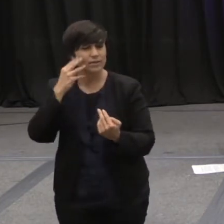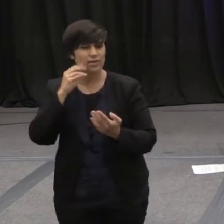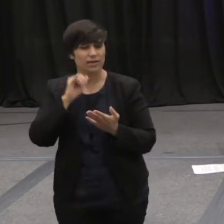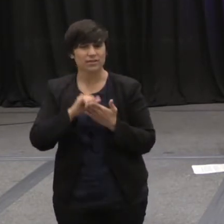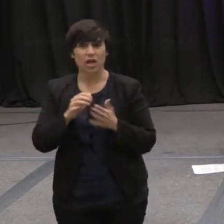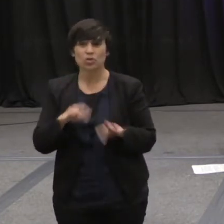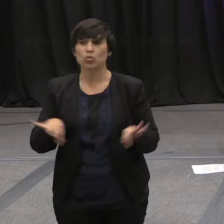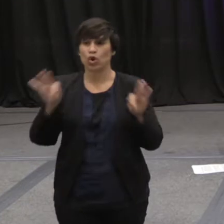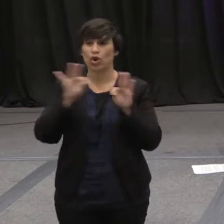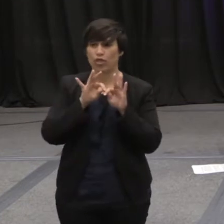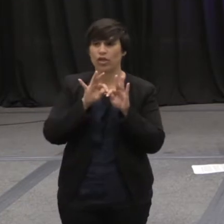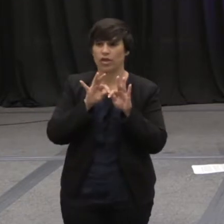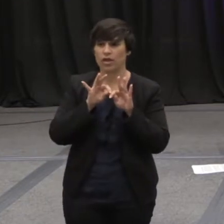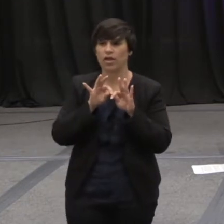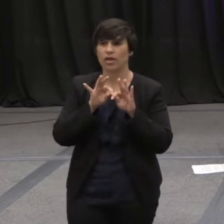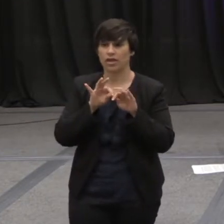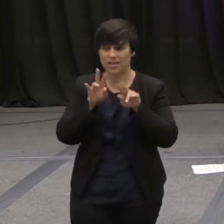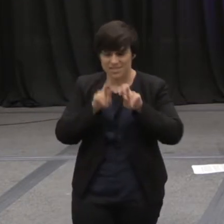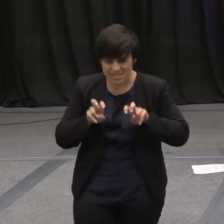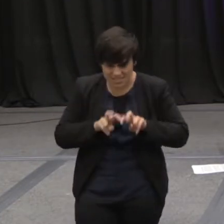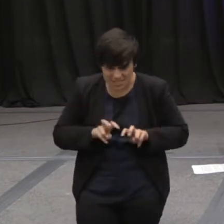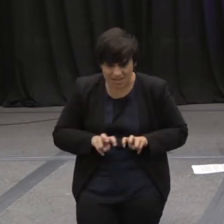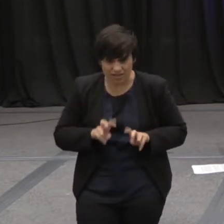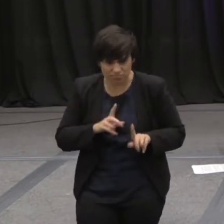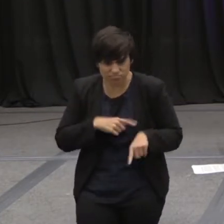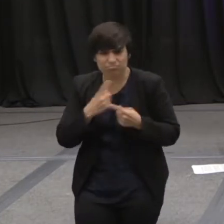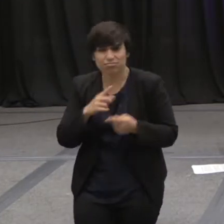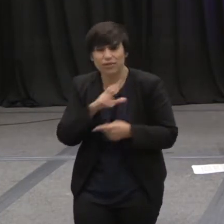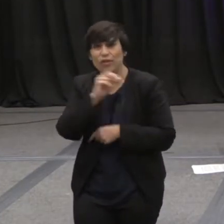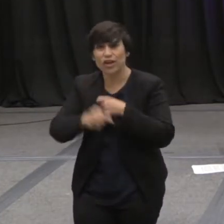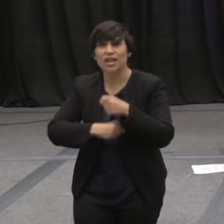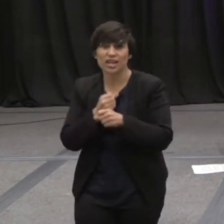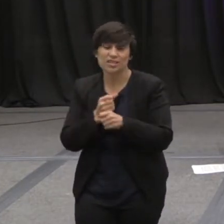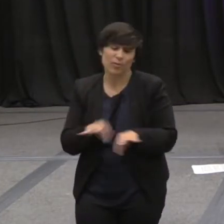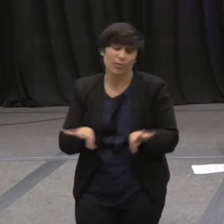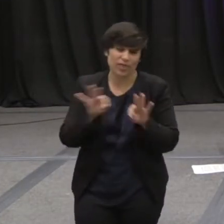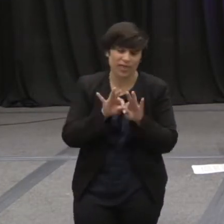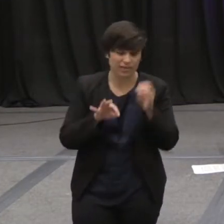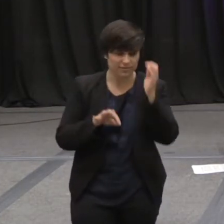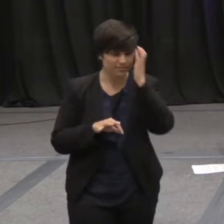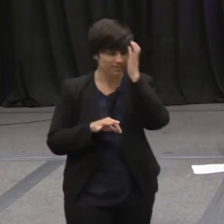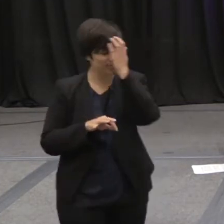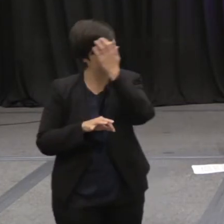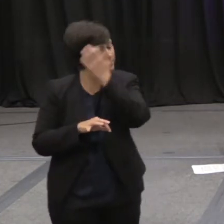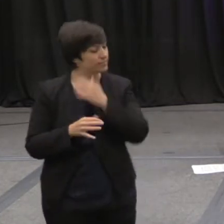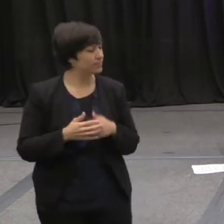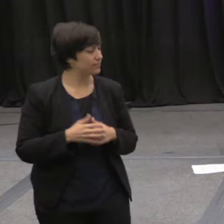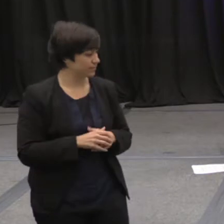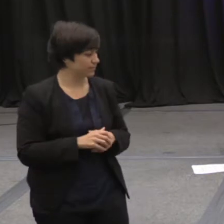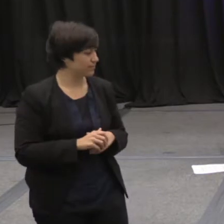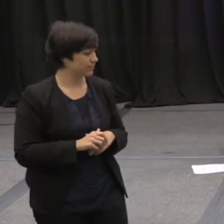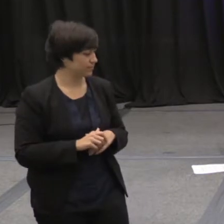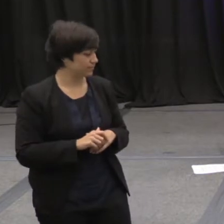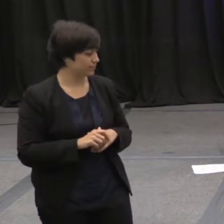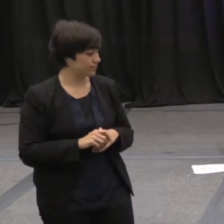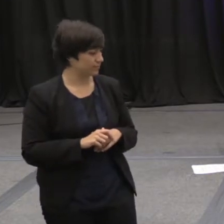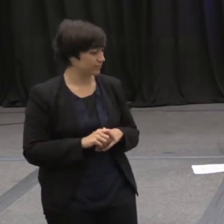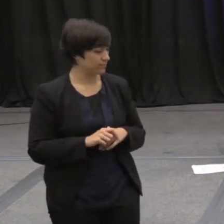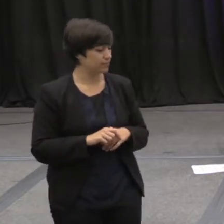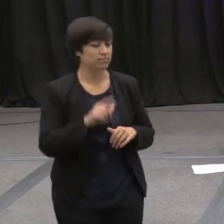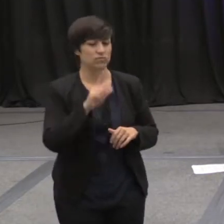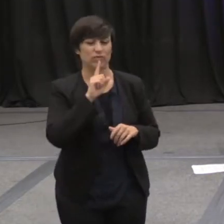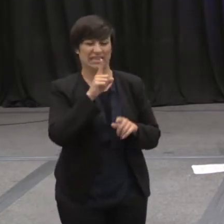I just want to back up a little bit and make sure that something was heard. Like, this is worth taking a pause